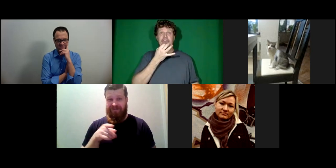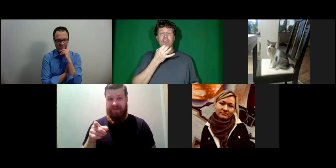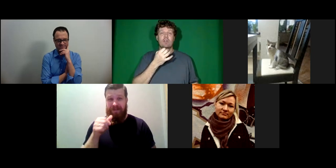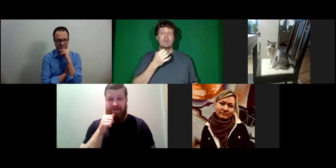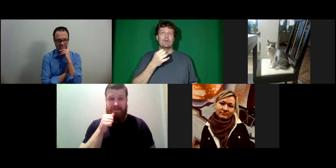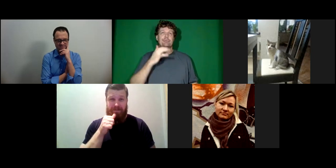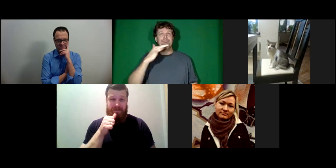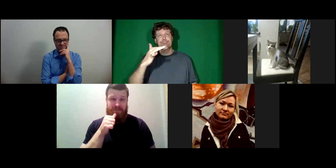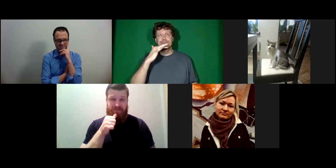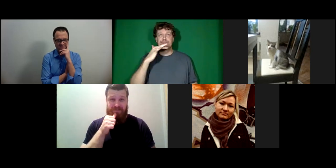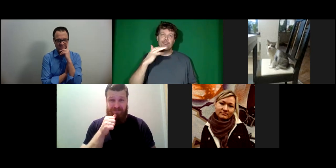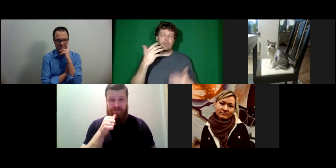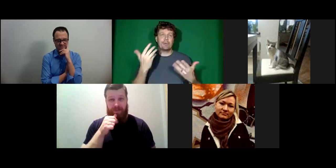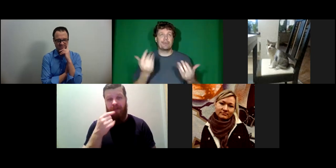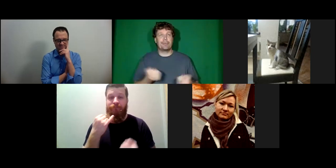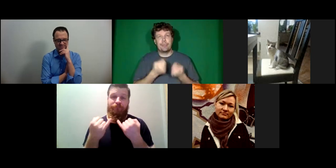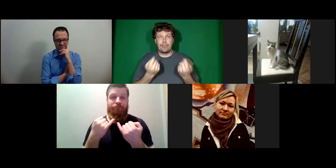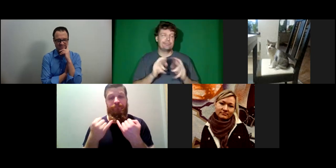Uh-huh. The coaches always tell me,